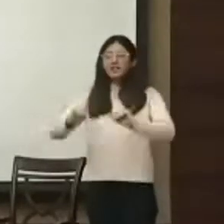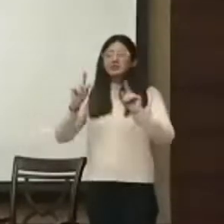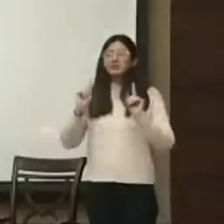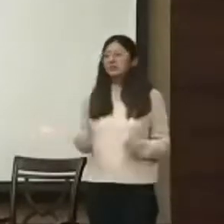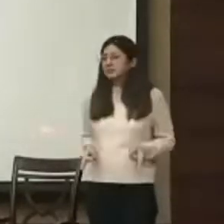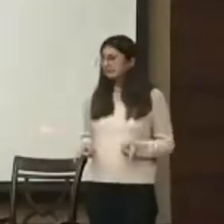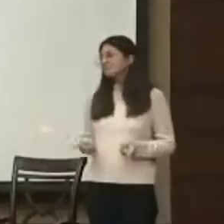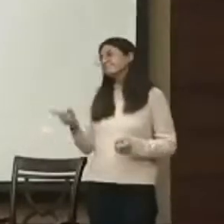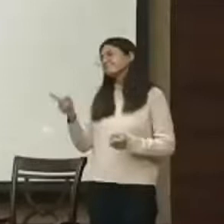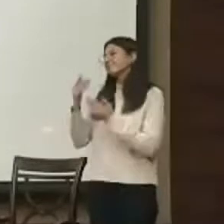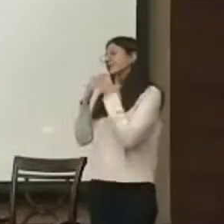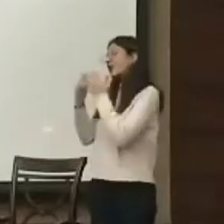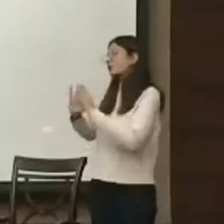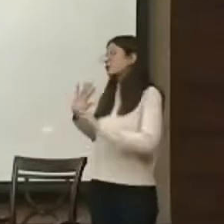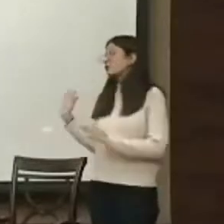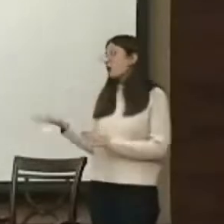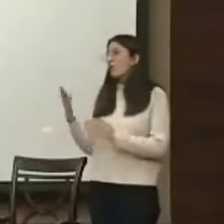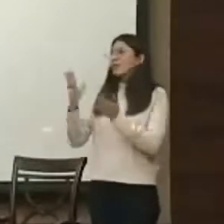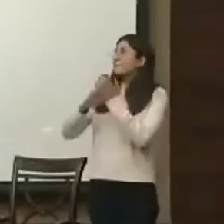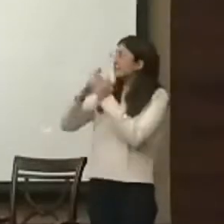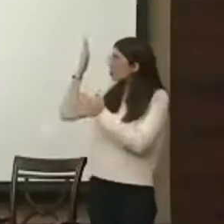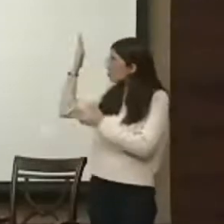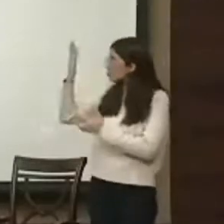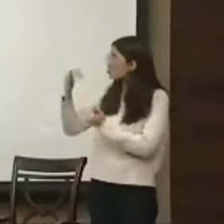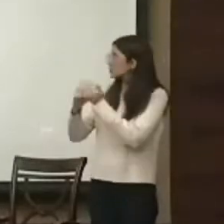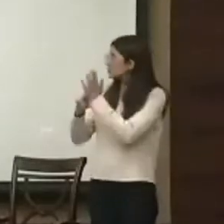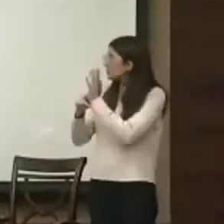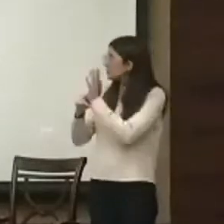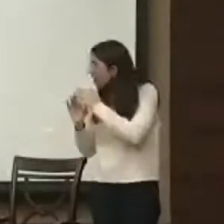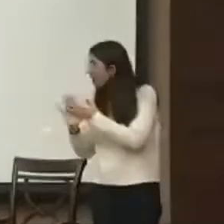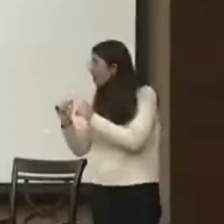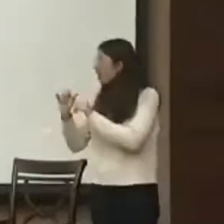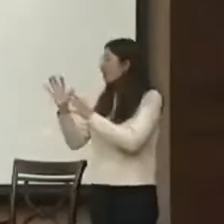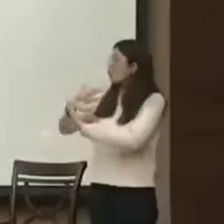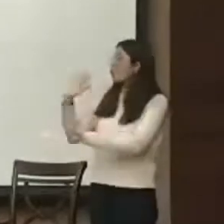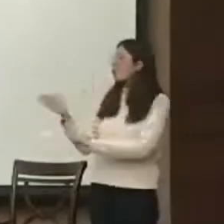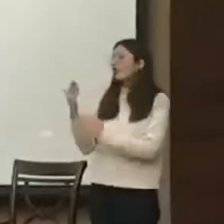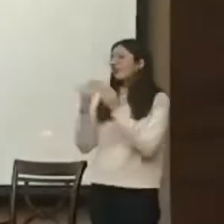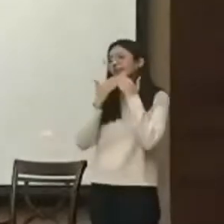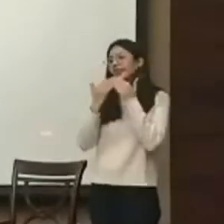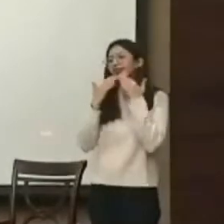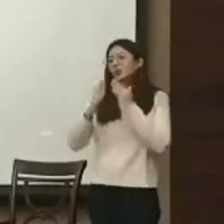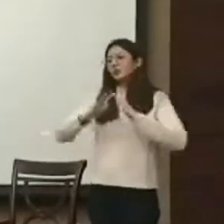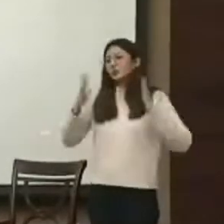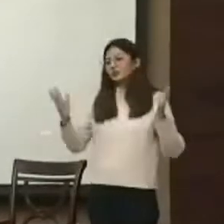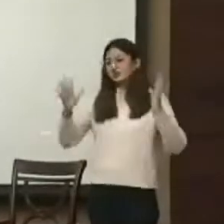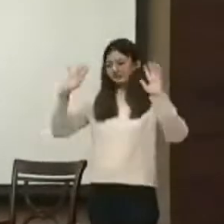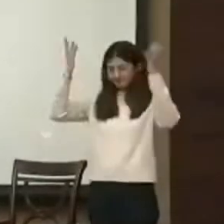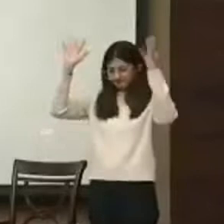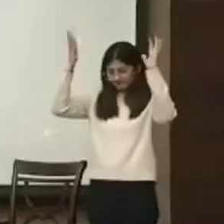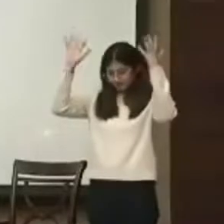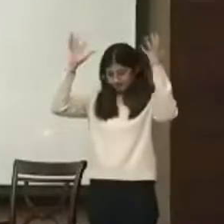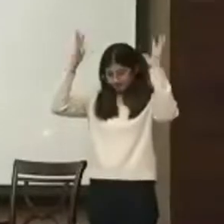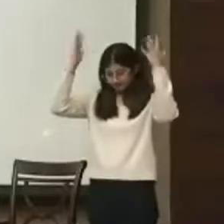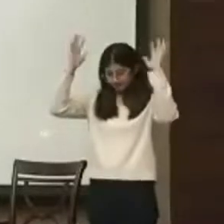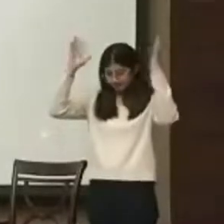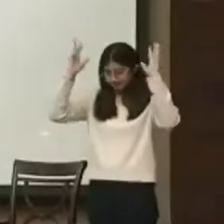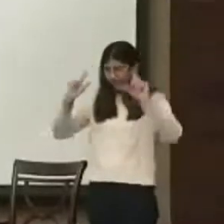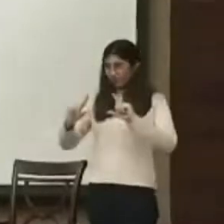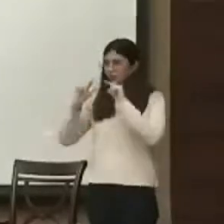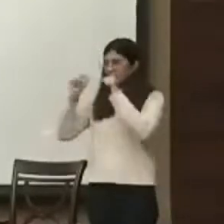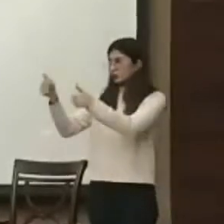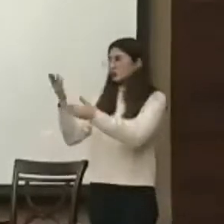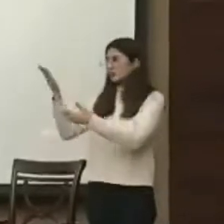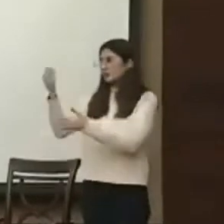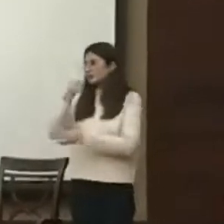Thank you so much, each one of you, Meenu, Smita, Rahul, Javed, and Kavya for this time. And thank you. Over to you, Sangeeta